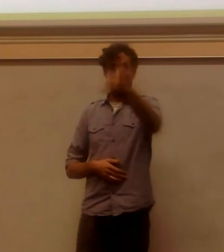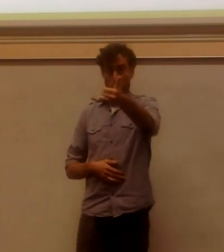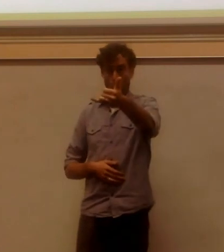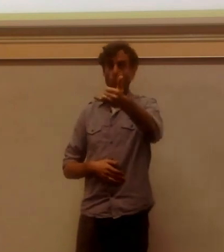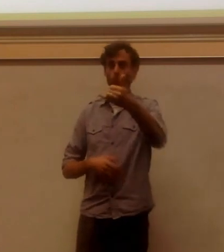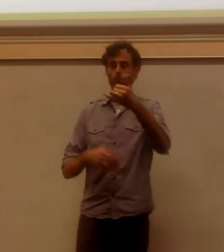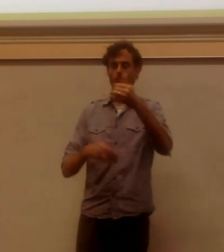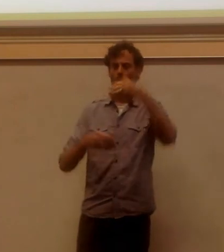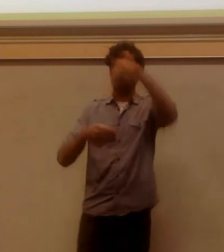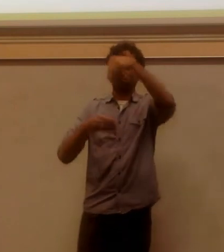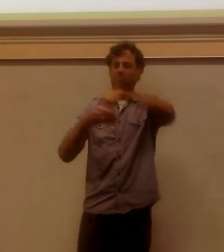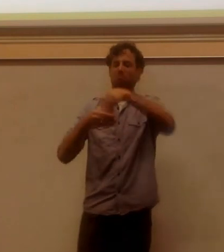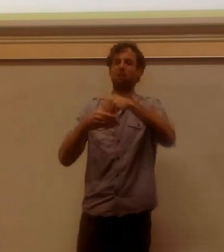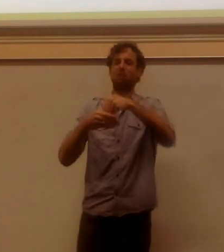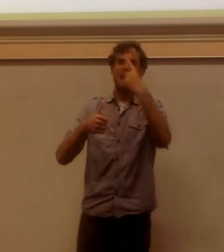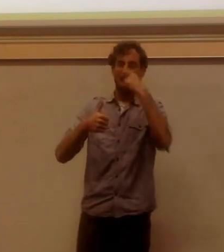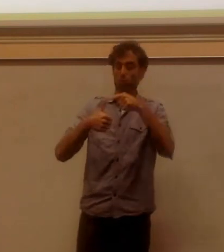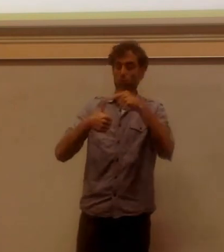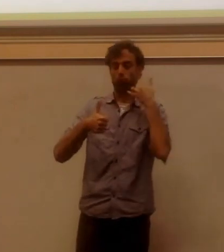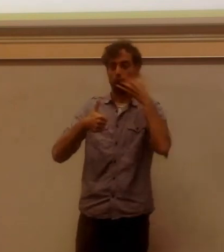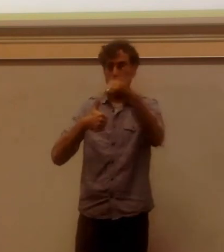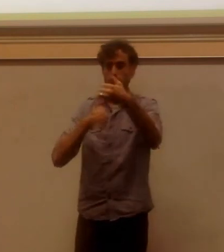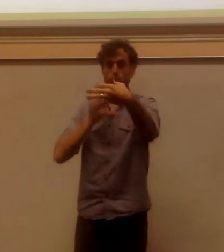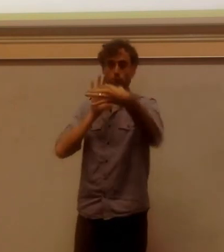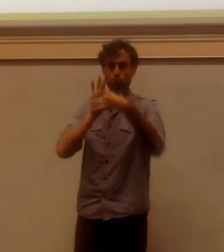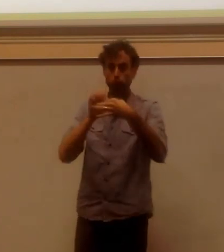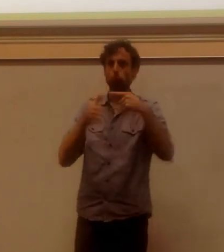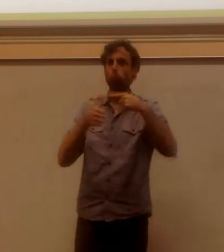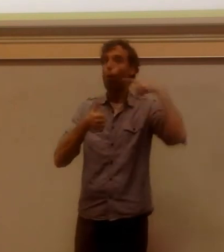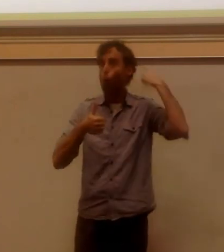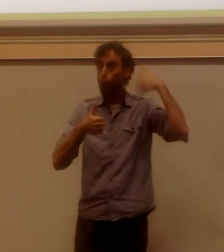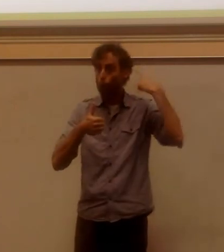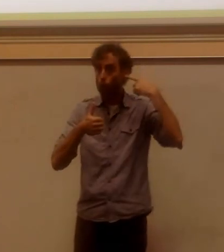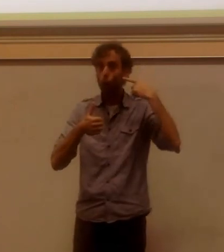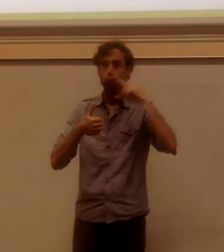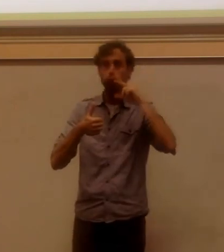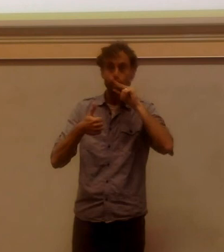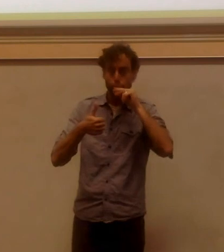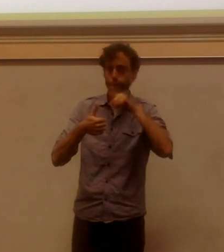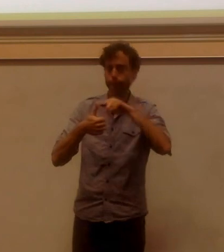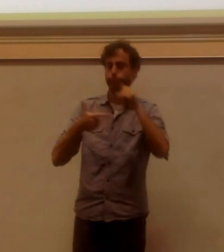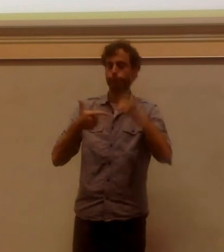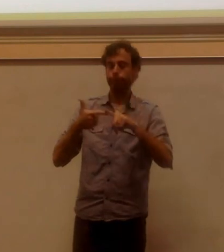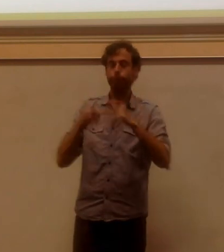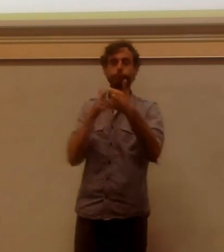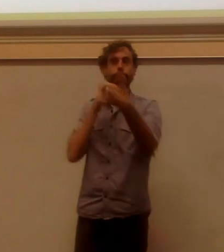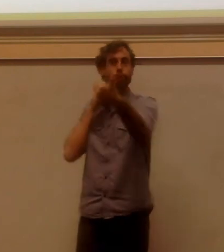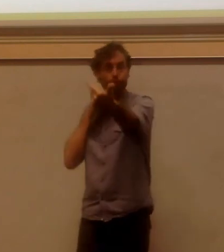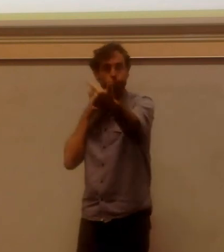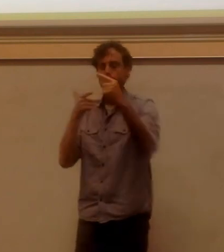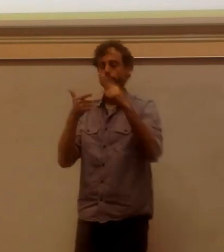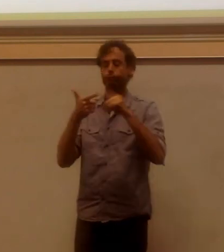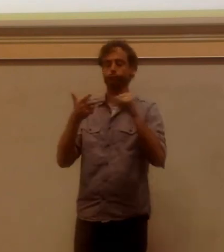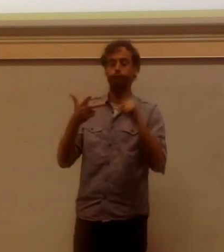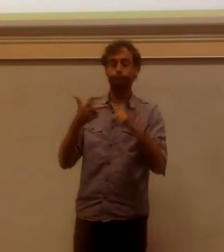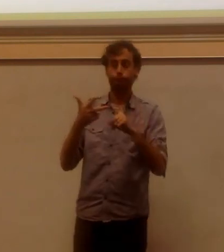with this concept, I'll explain what it means. So basically it means that you can make contact with someone either